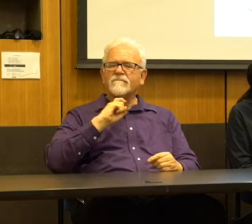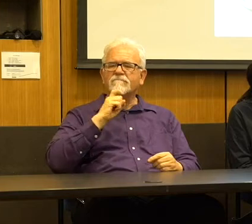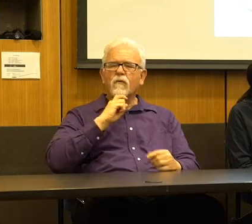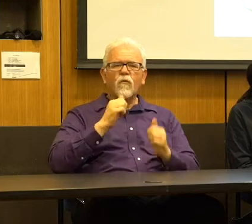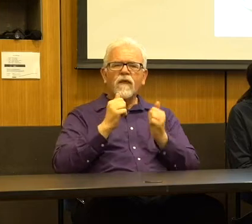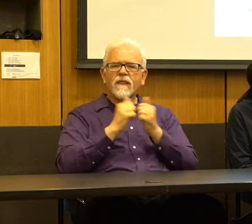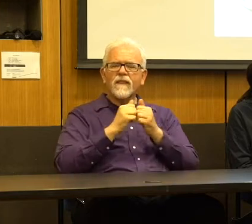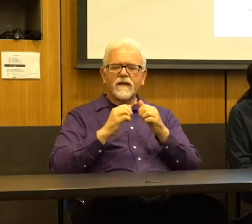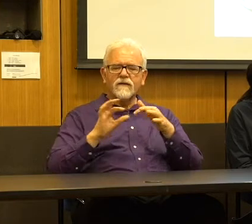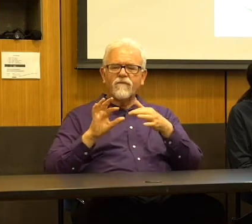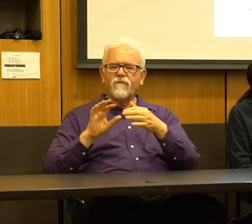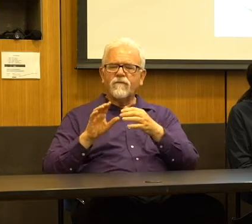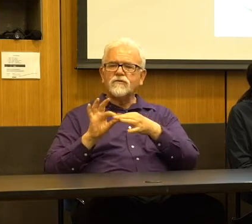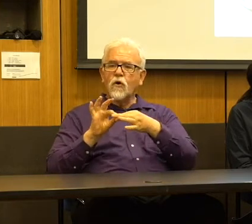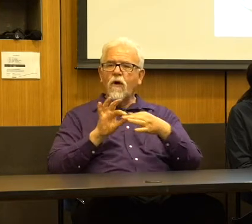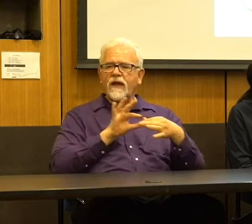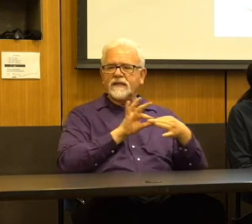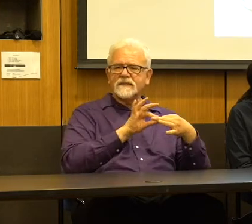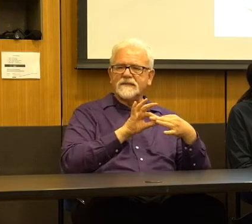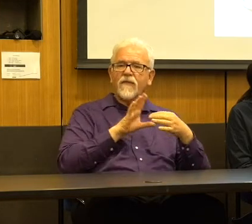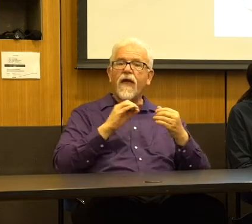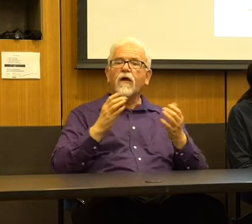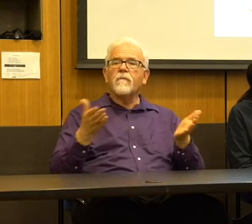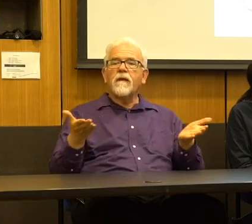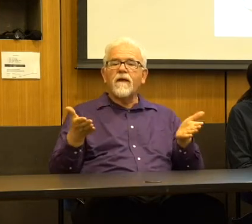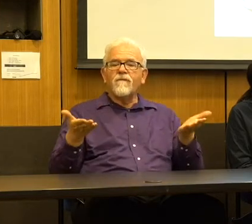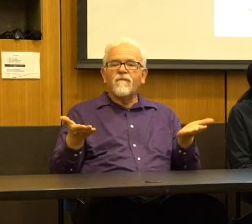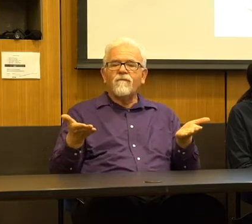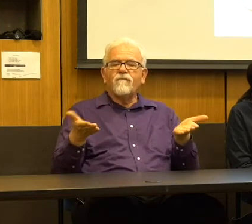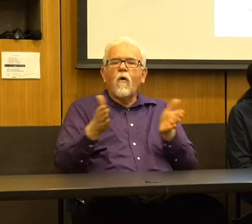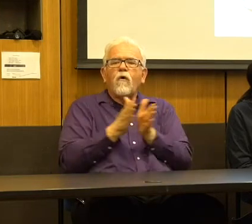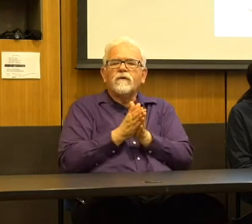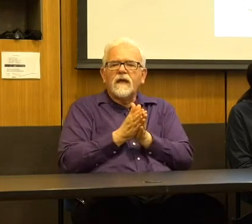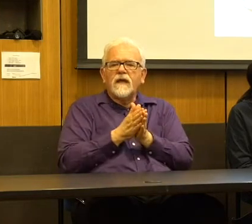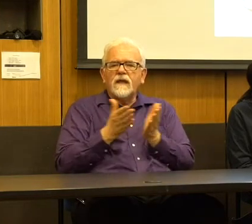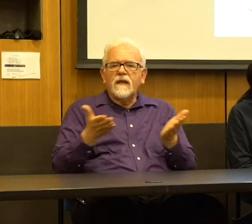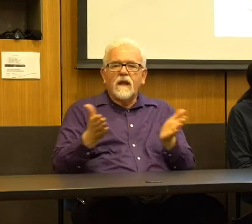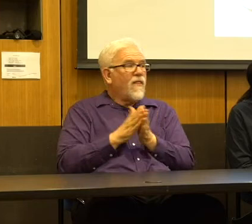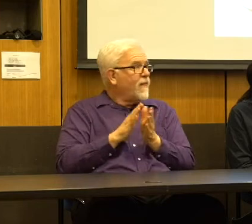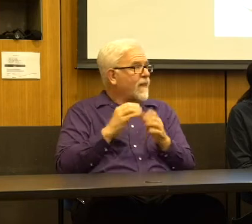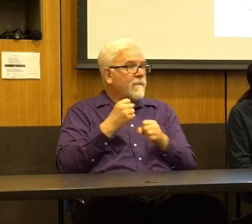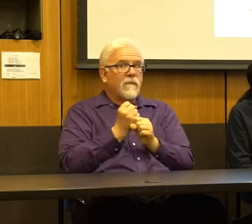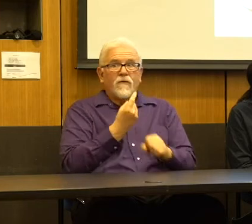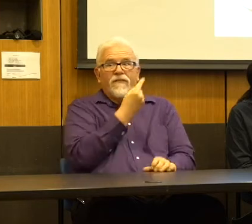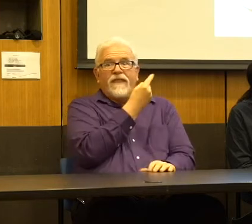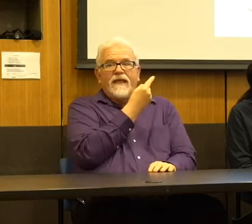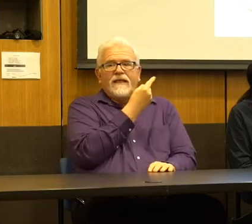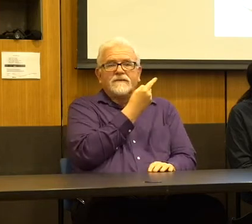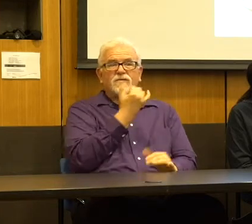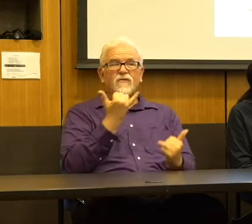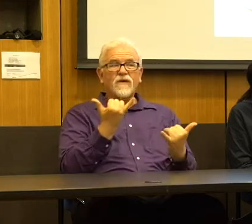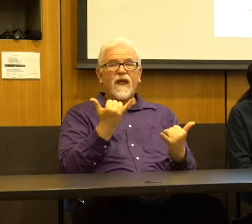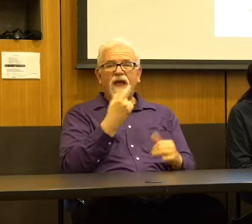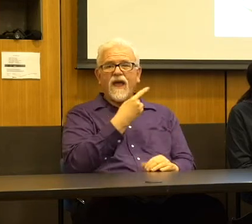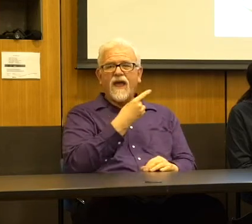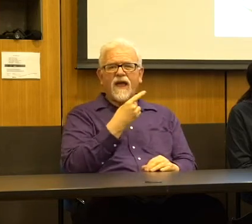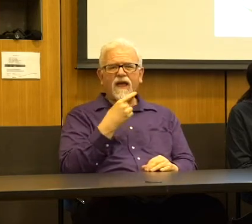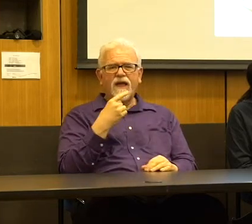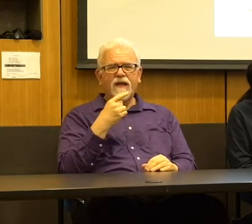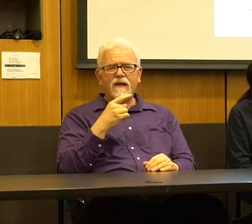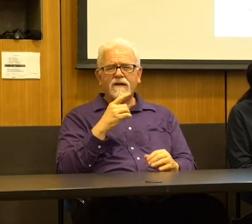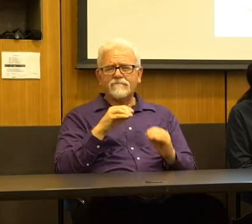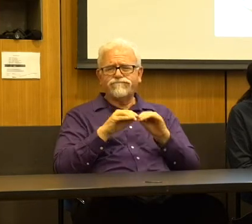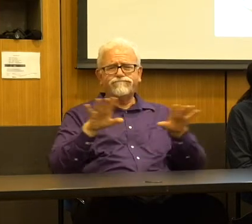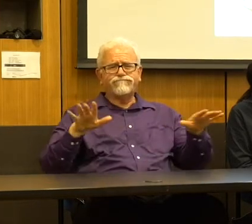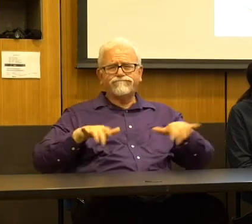folded actually crosswise. With that, they produced this, which today has been so kind of